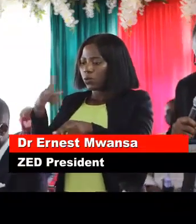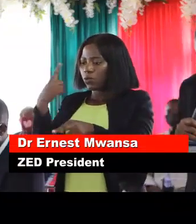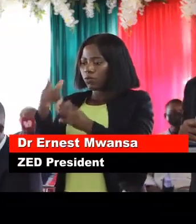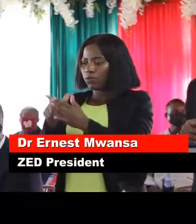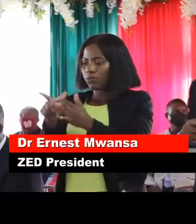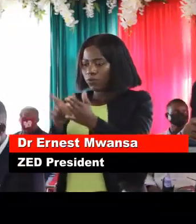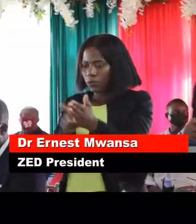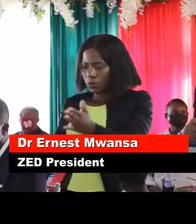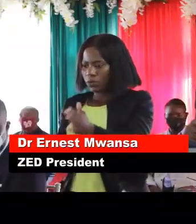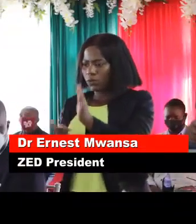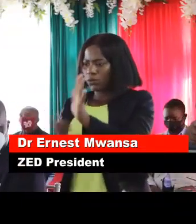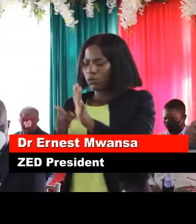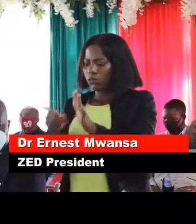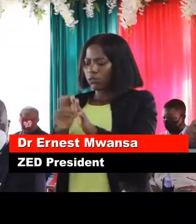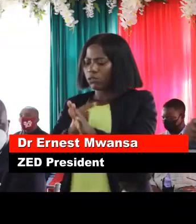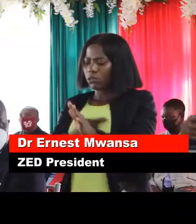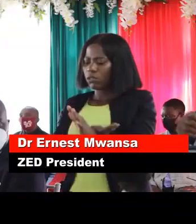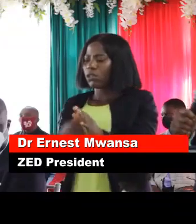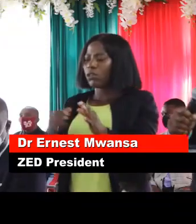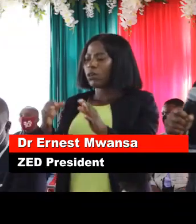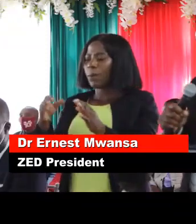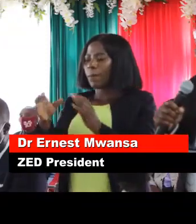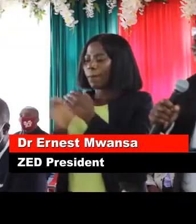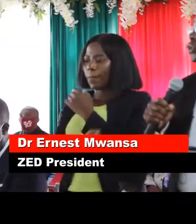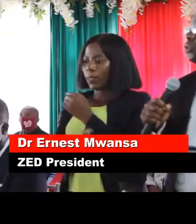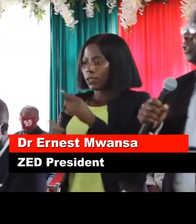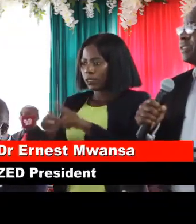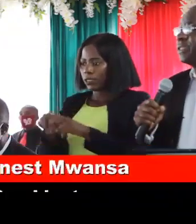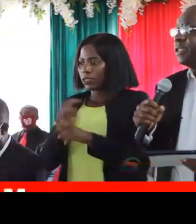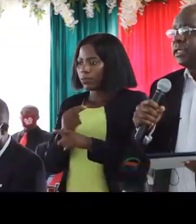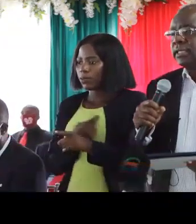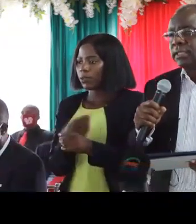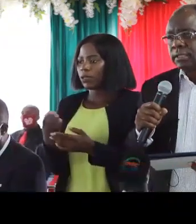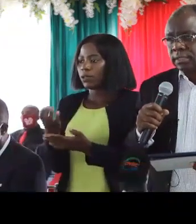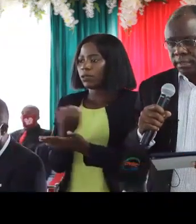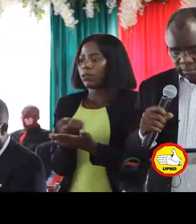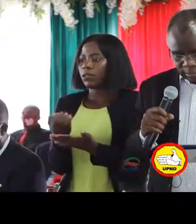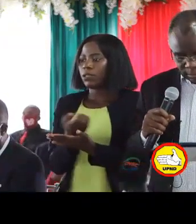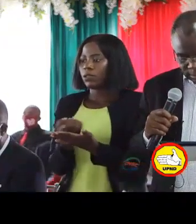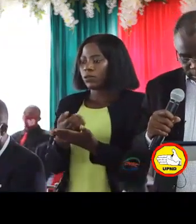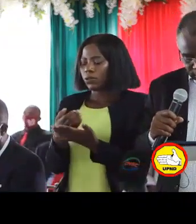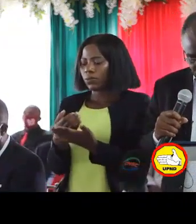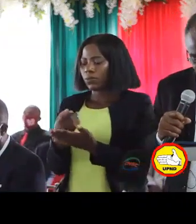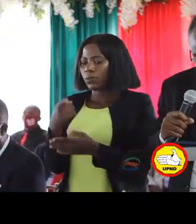undermined, and our economy has been brought to its knees.